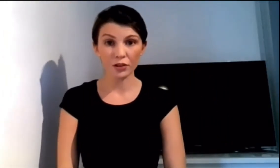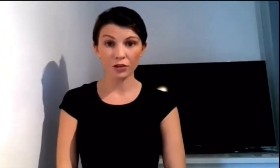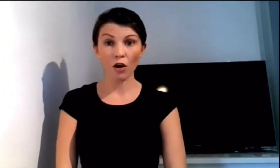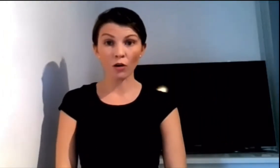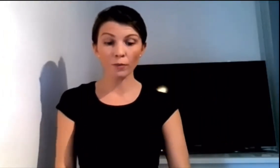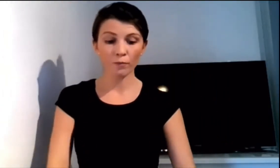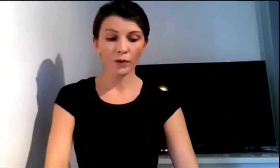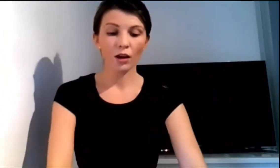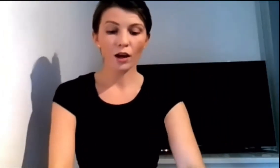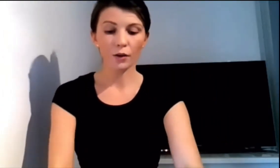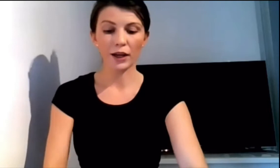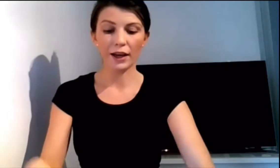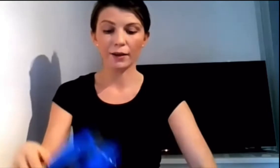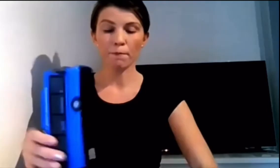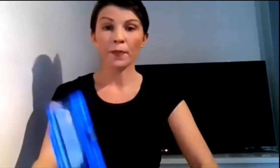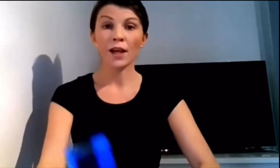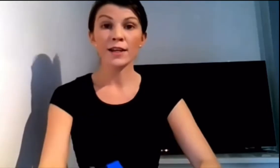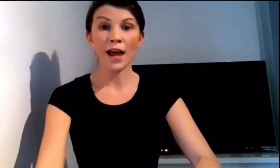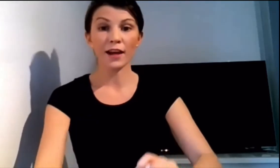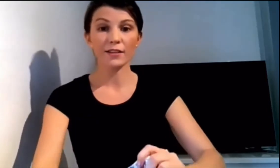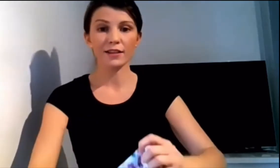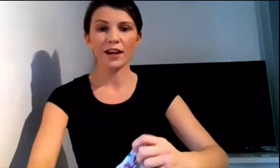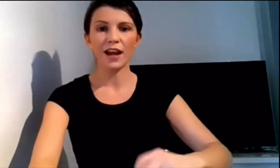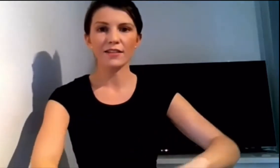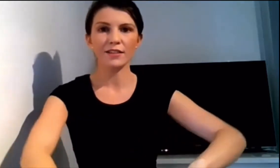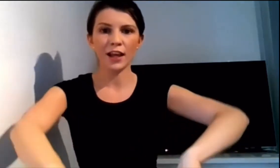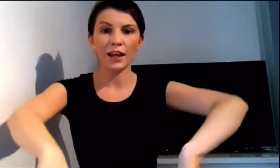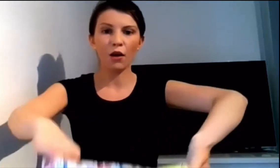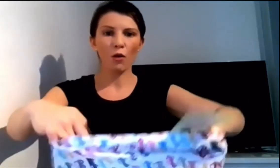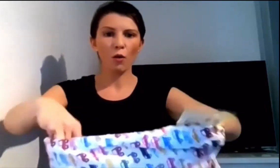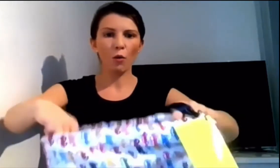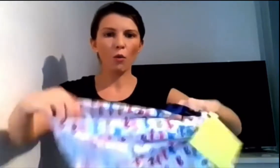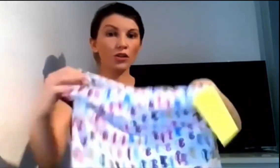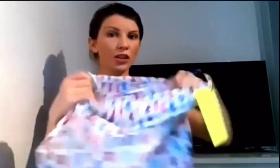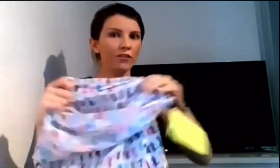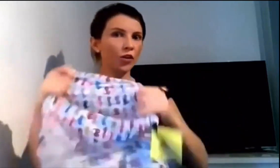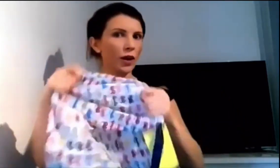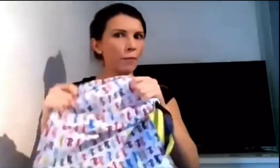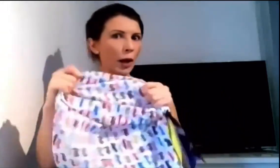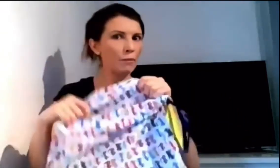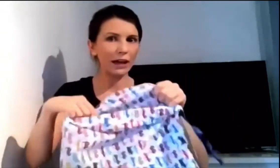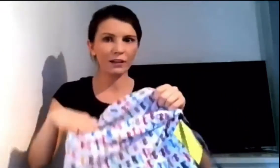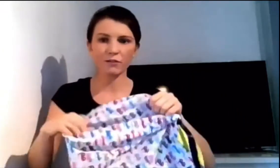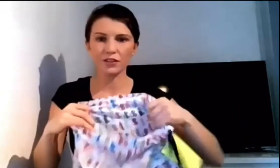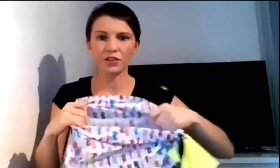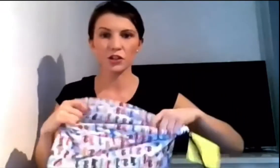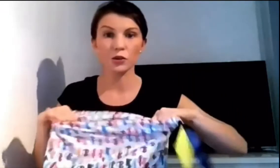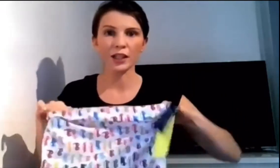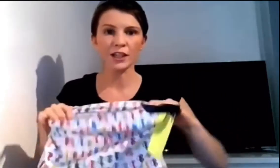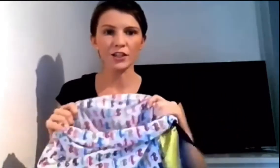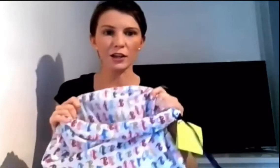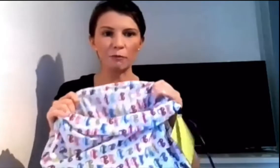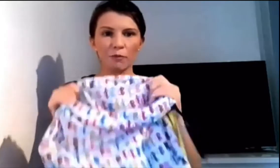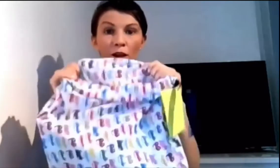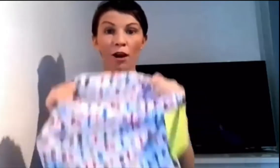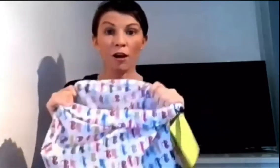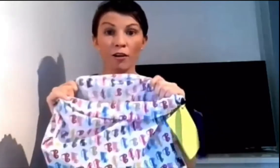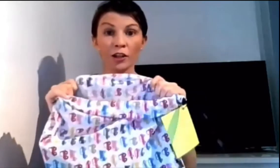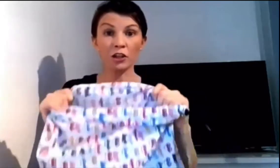song. Okay, next, let's see what I've got in my bag for us to join into. Are you